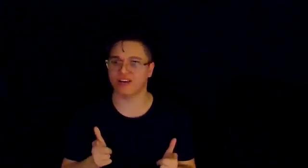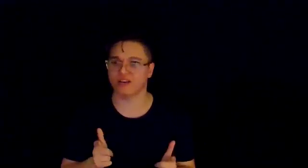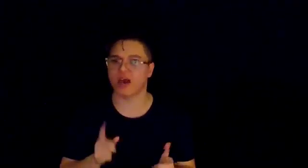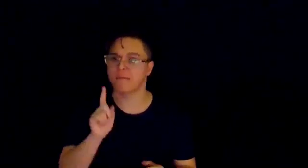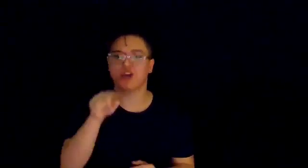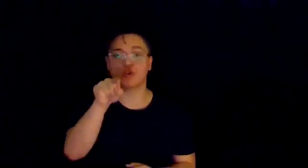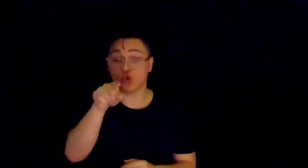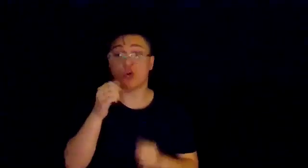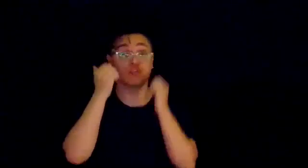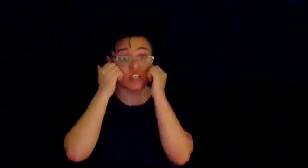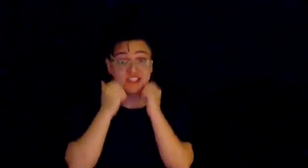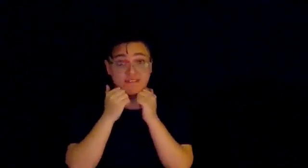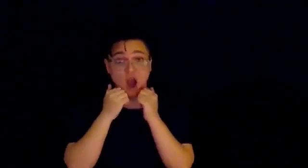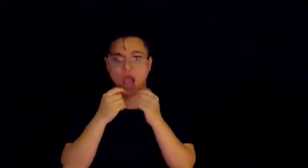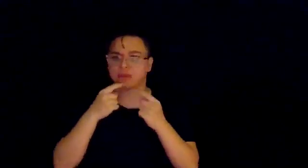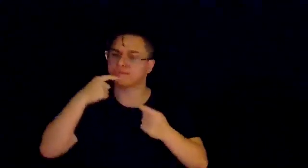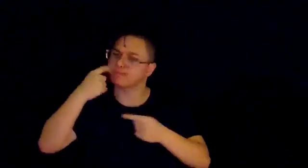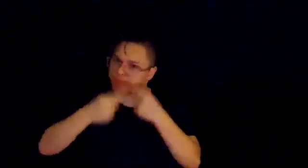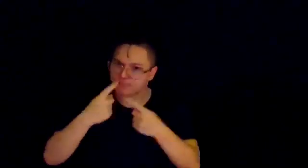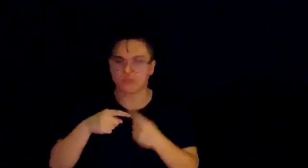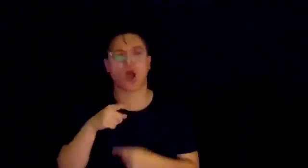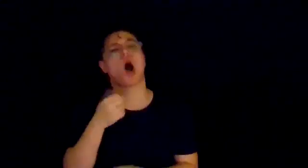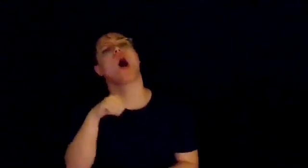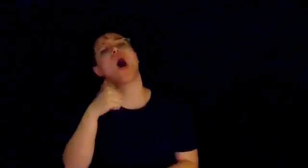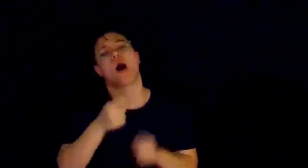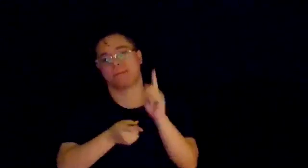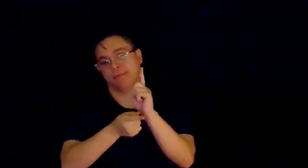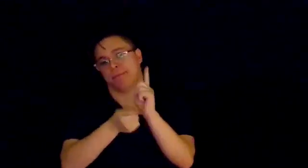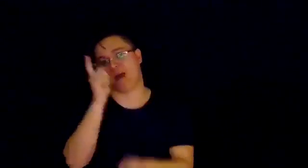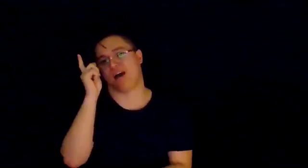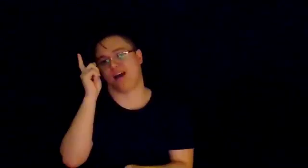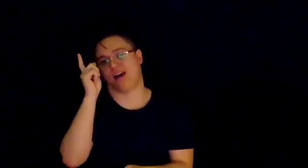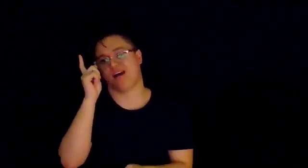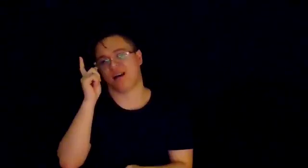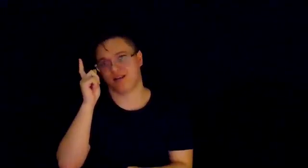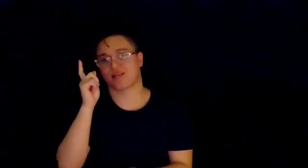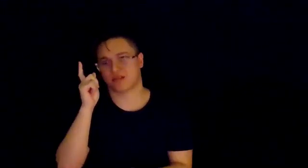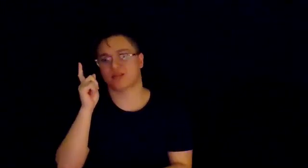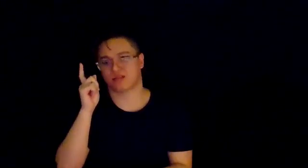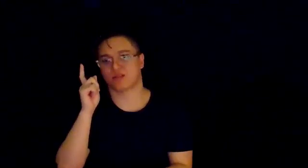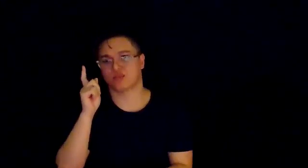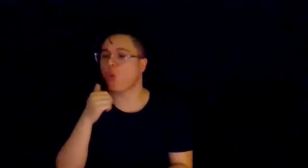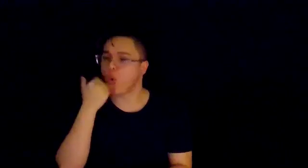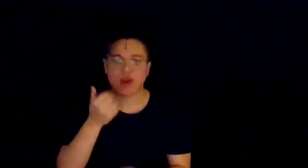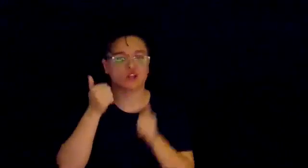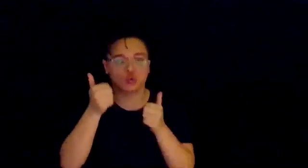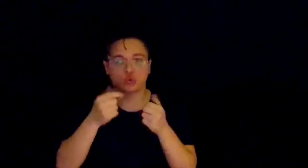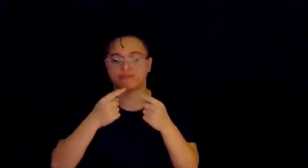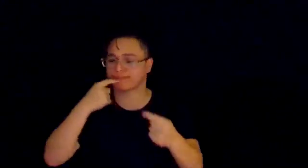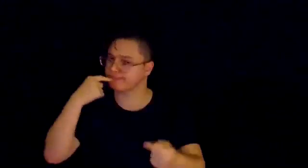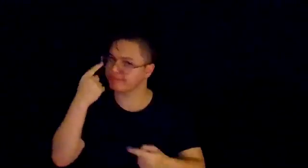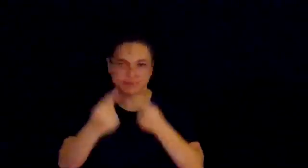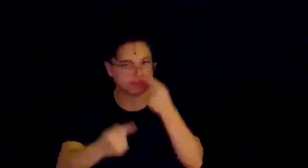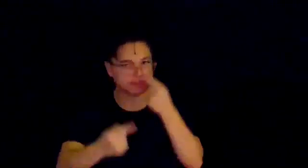might not realise because they don't understand what your needs are. So you really need to justify why you need that many hours. And